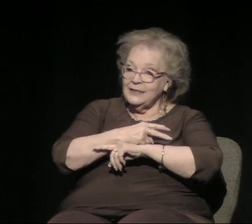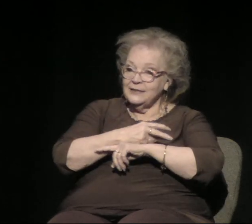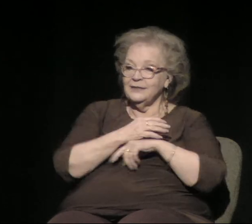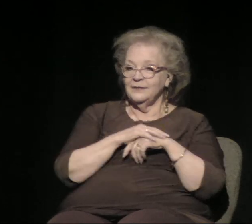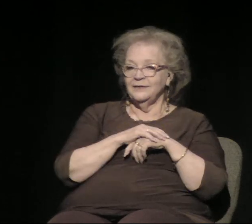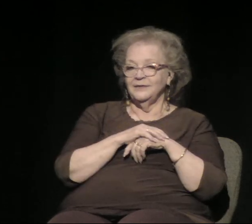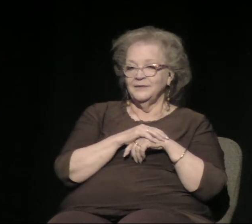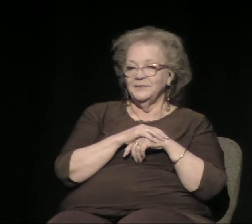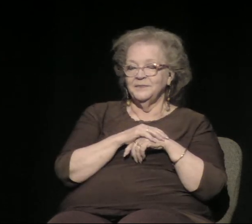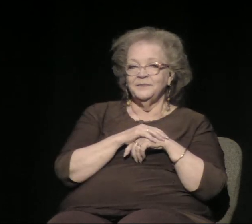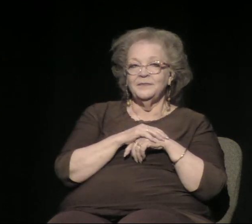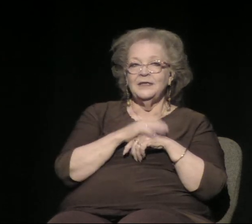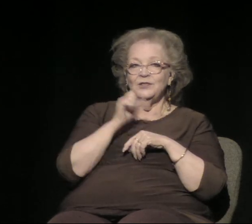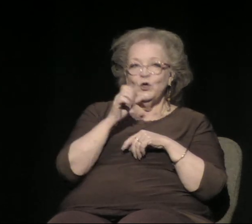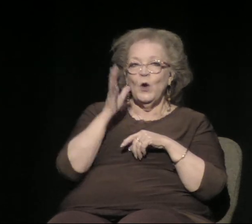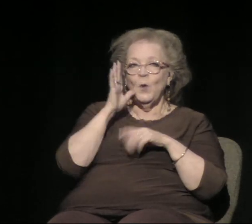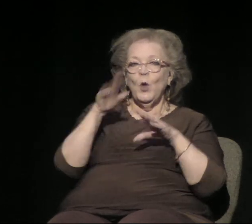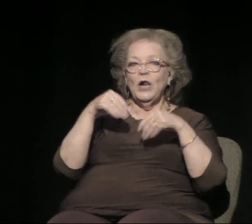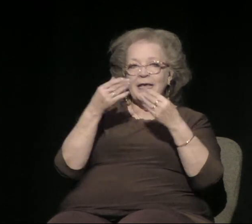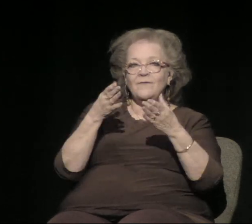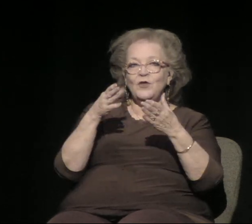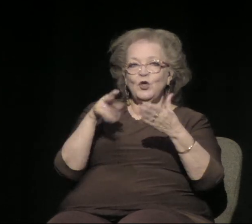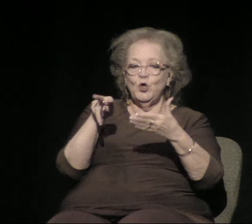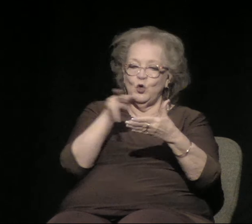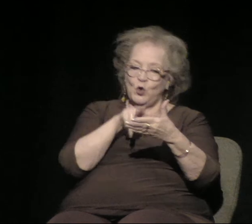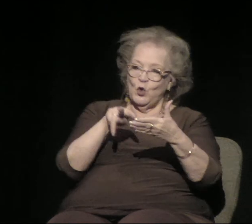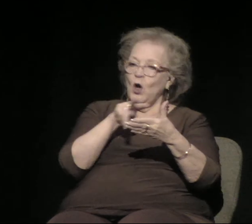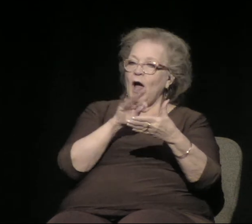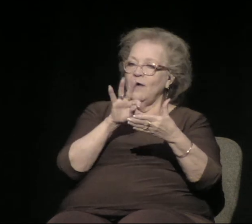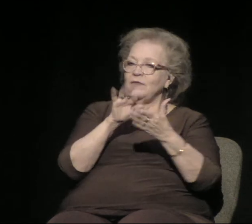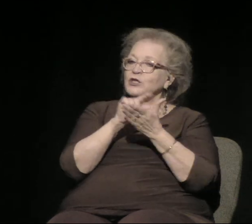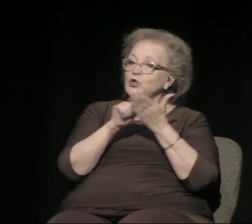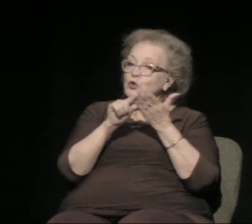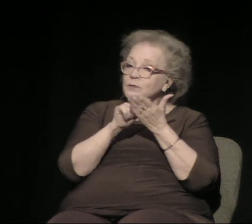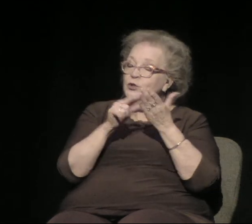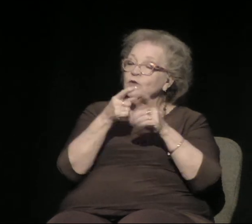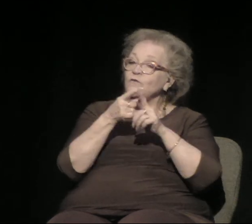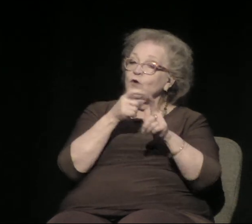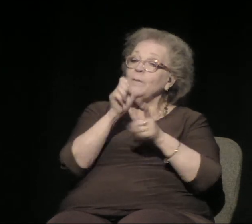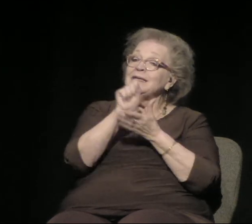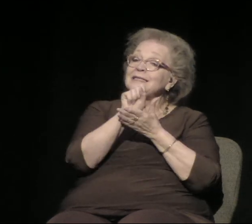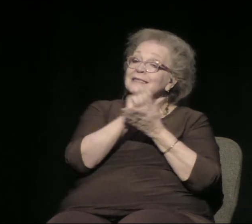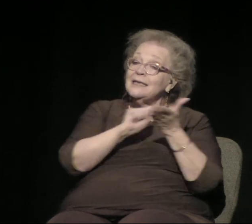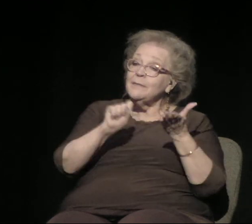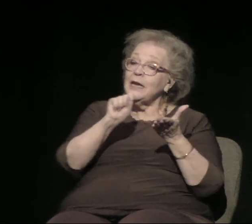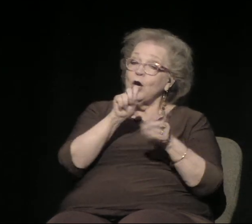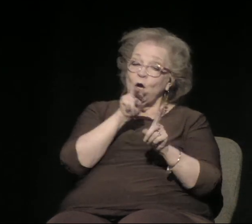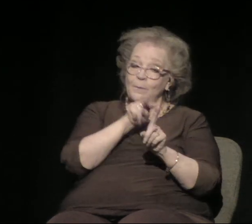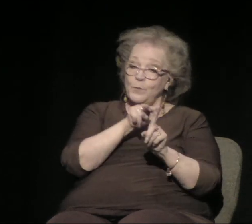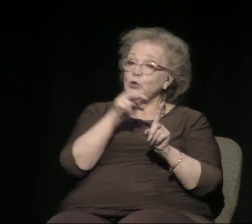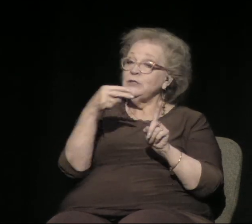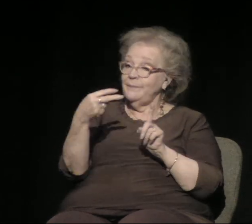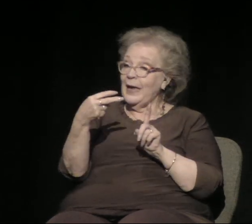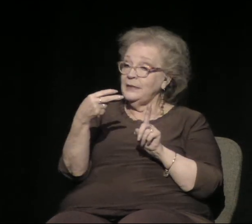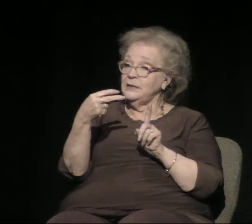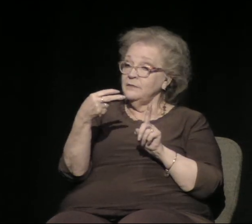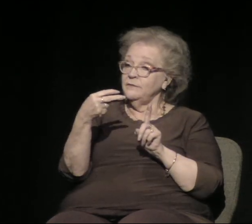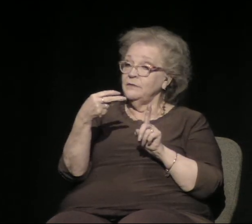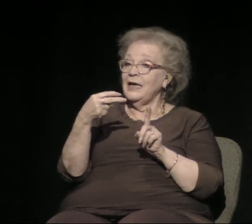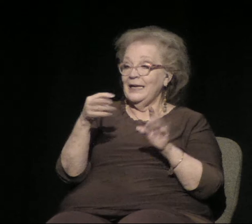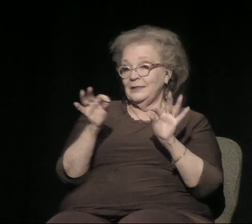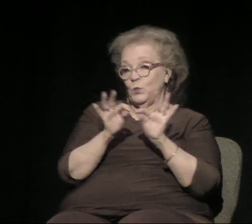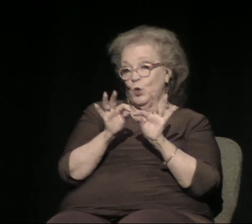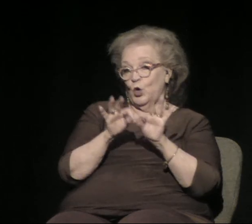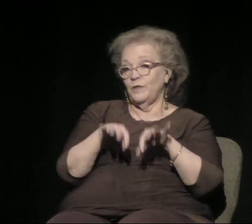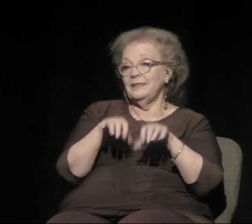fire hydrant. So he's going to give you an overview of the scriptures from a seminary prof's point of view. It's worth taking a day